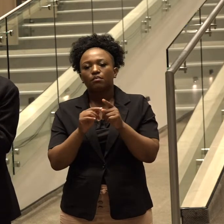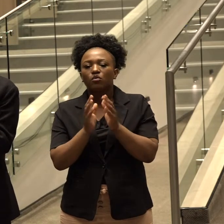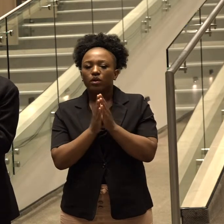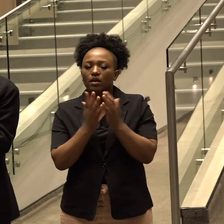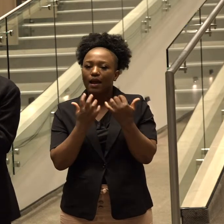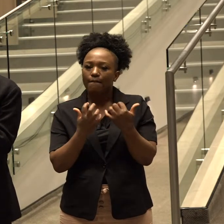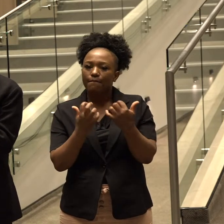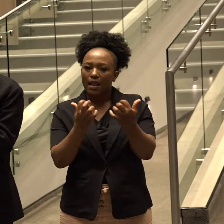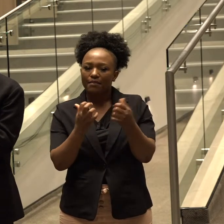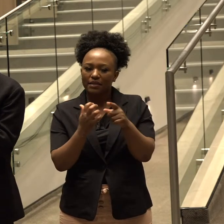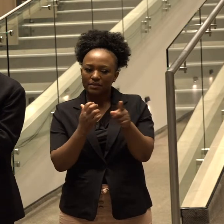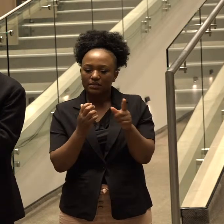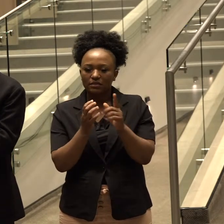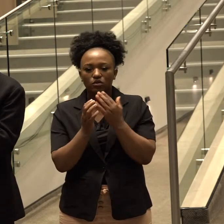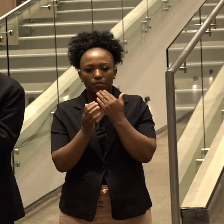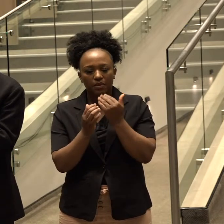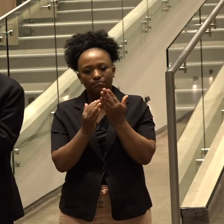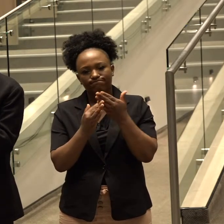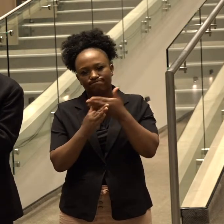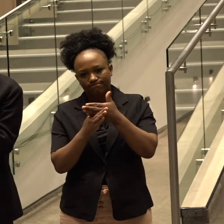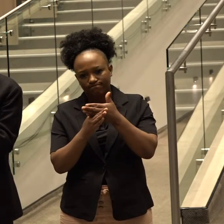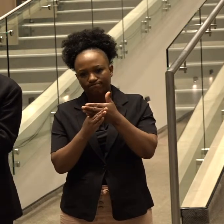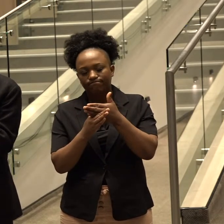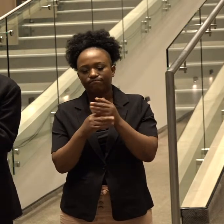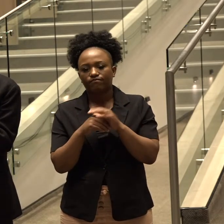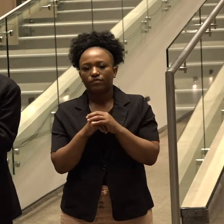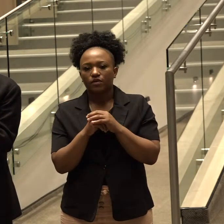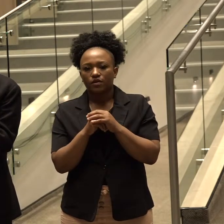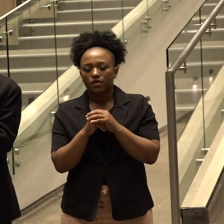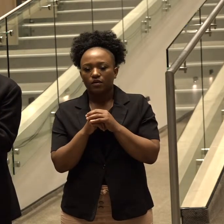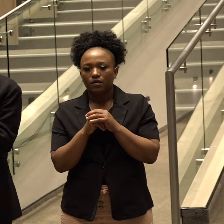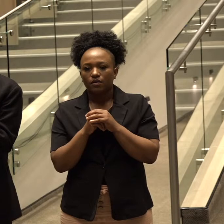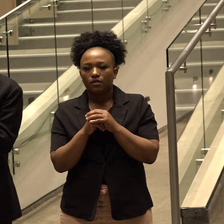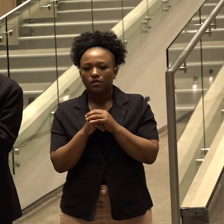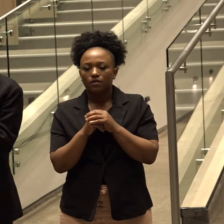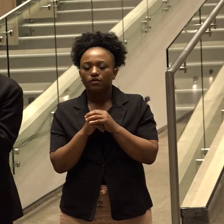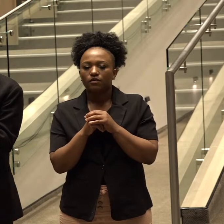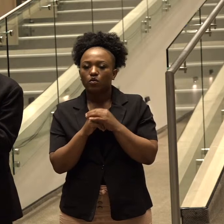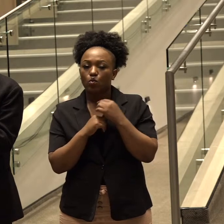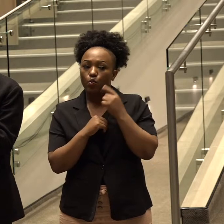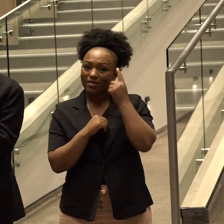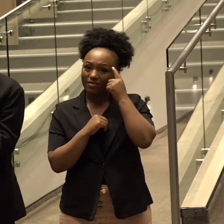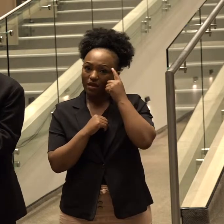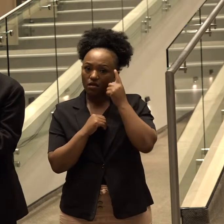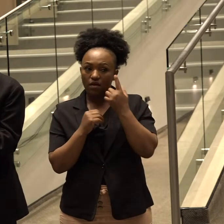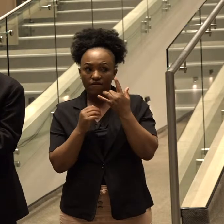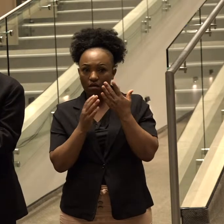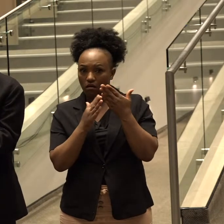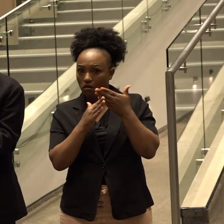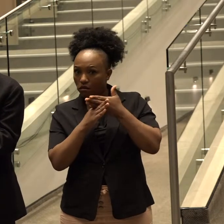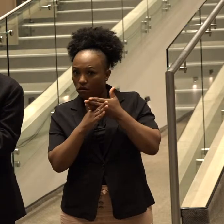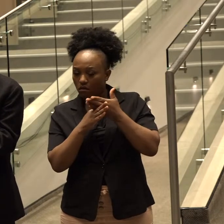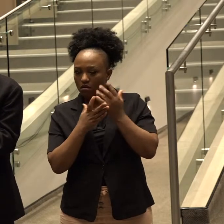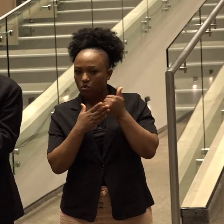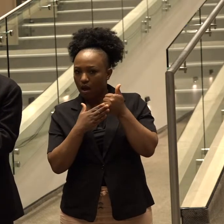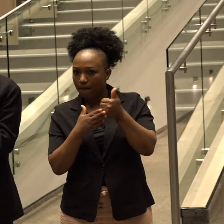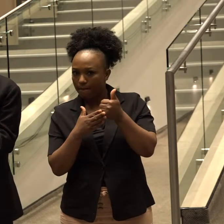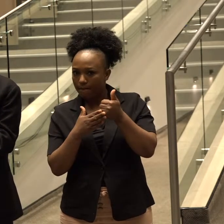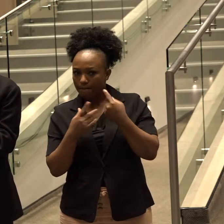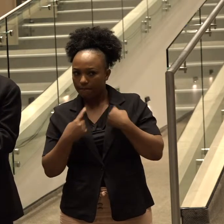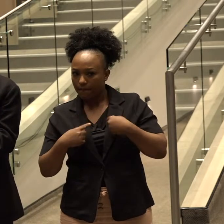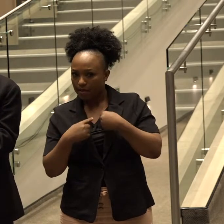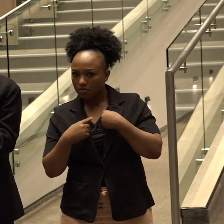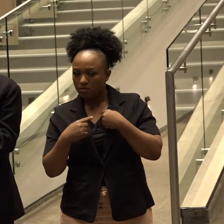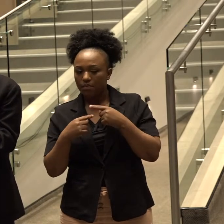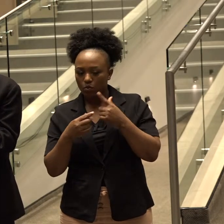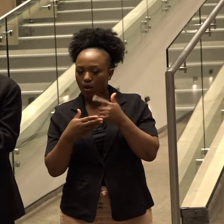parliament to intervene in that regard and we think that such intervention will greatly assist